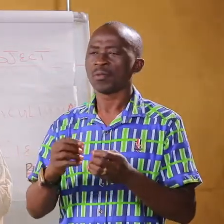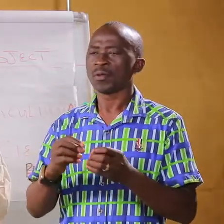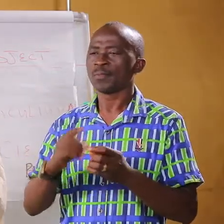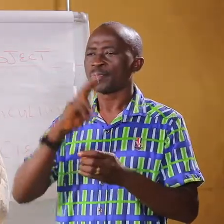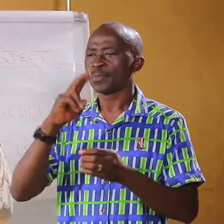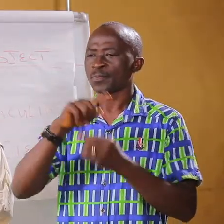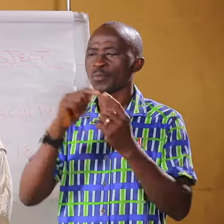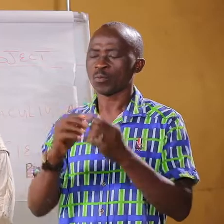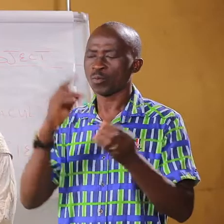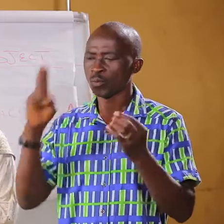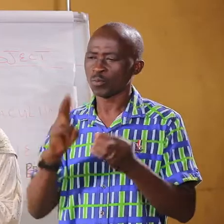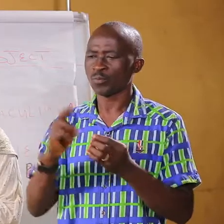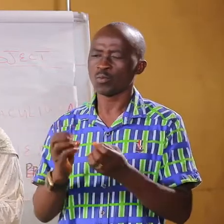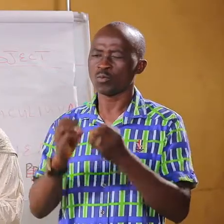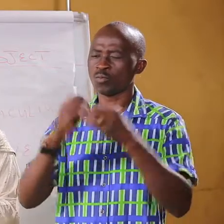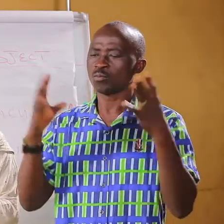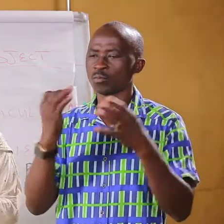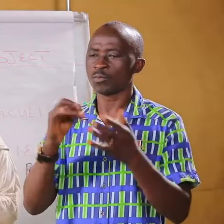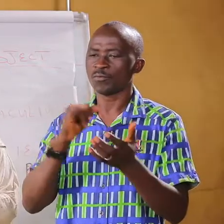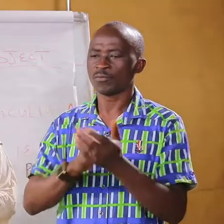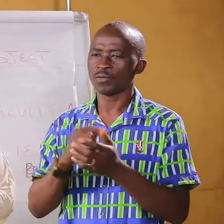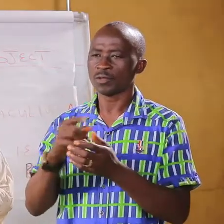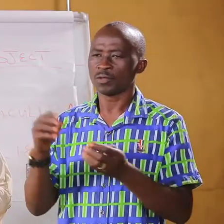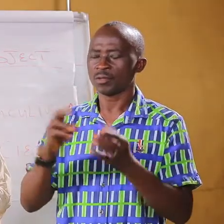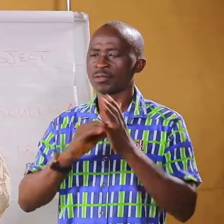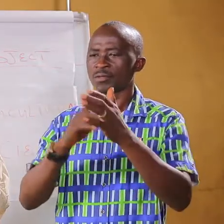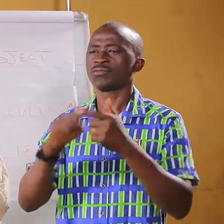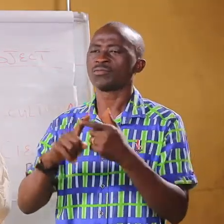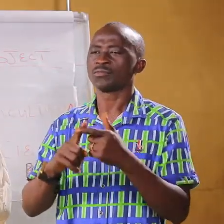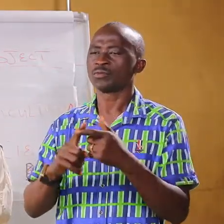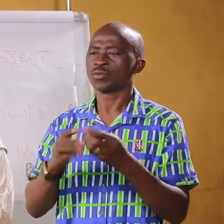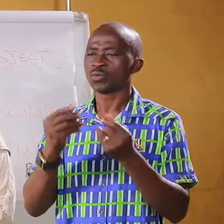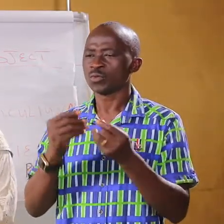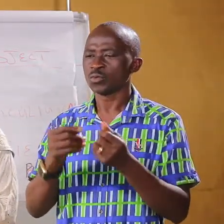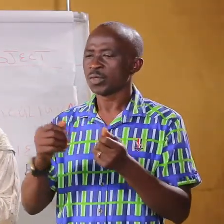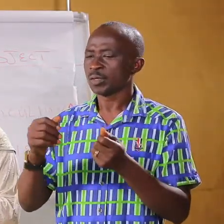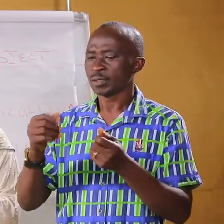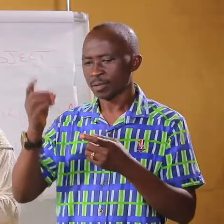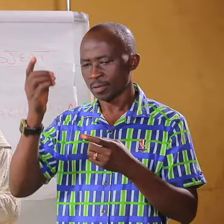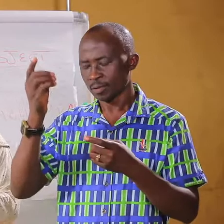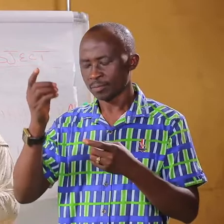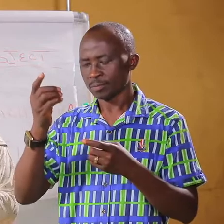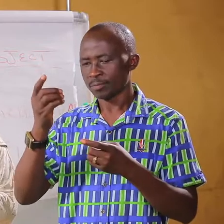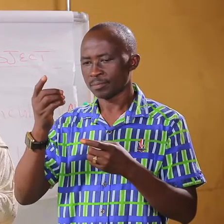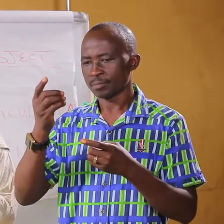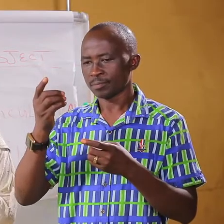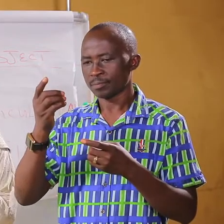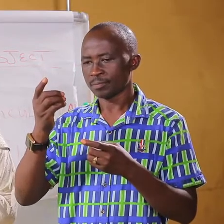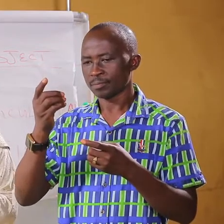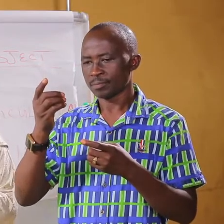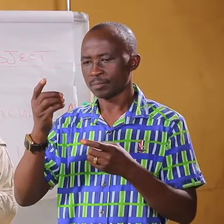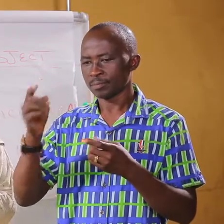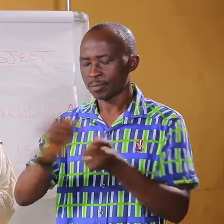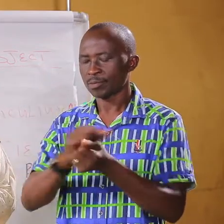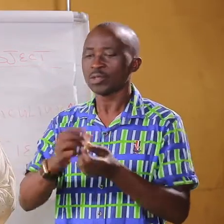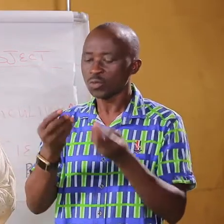are using too much of it, it can lead to soil acidity. That is, it becomes toxic, the soil